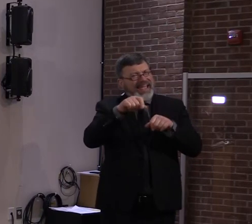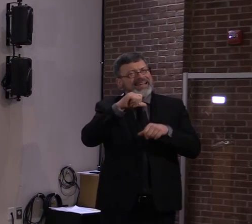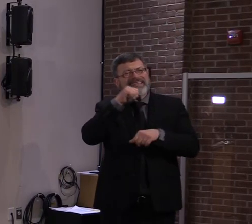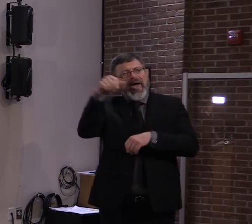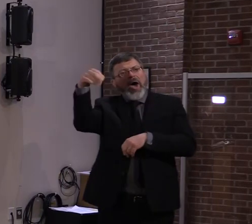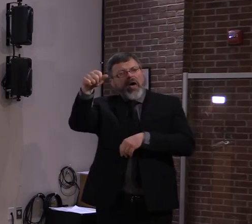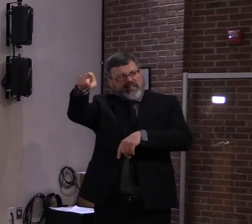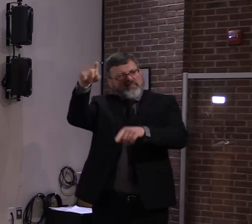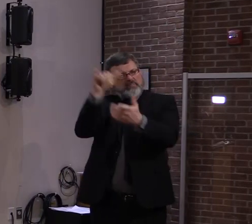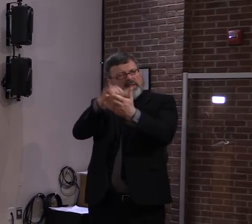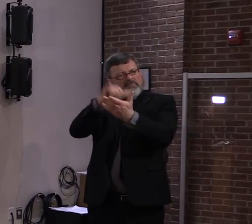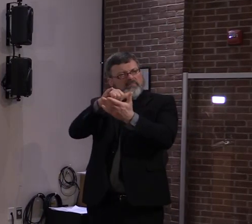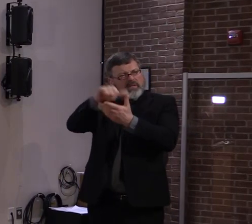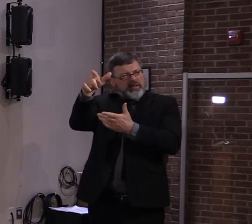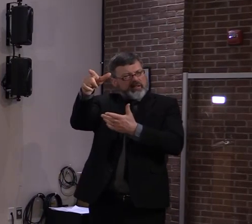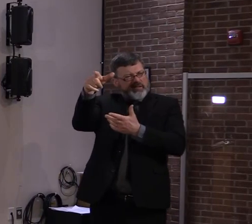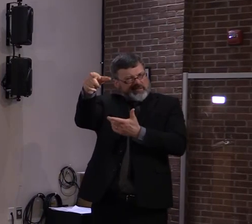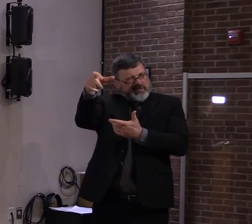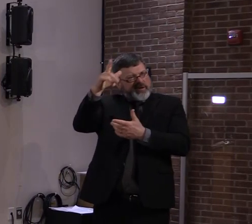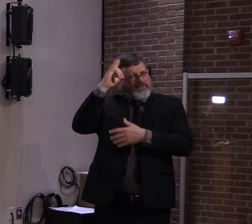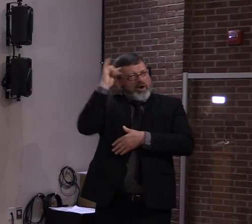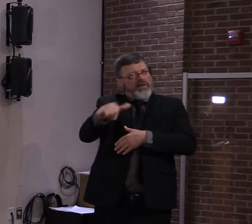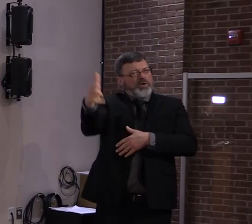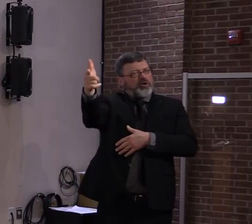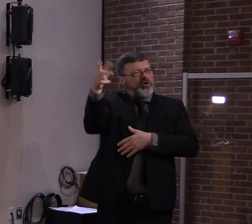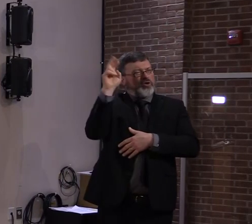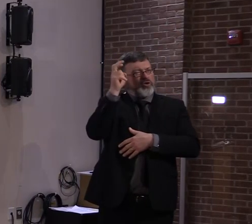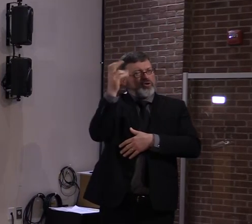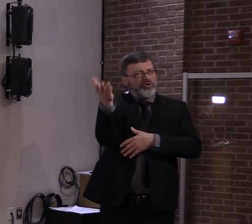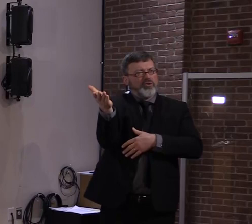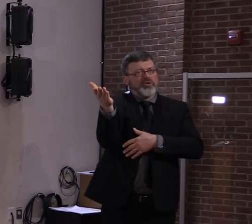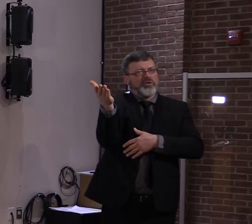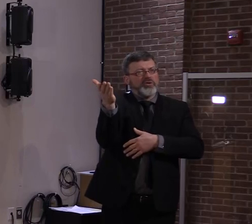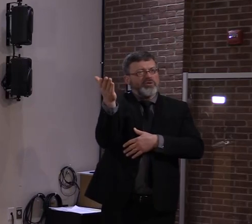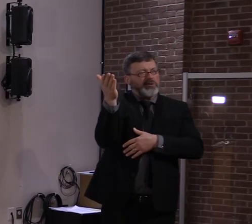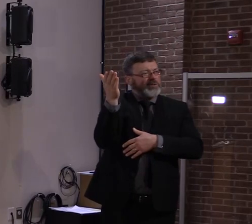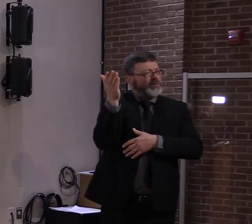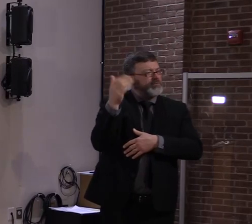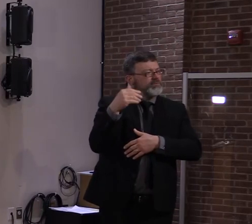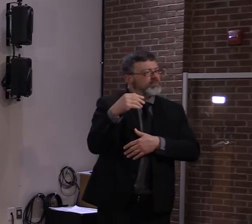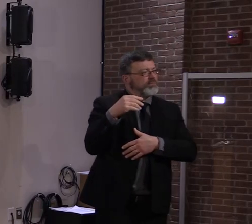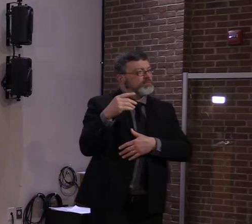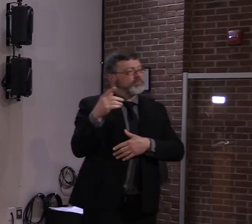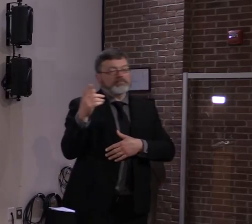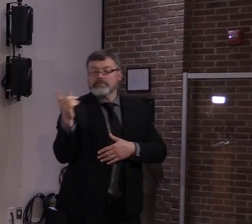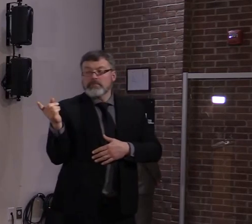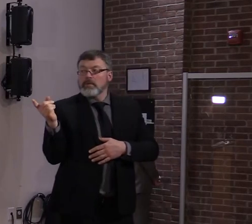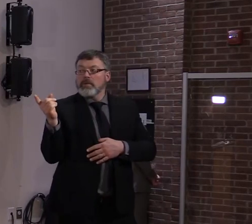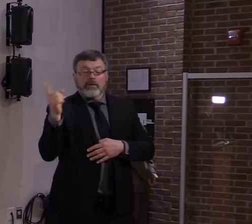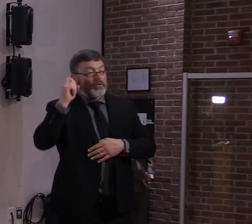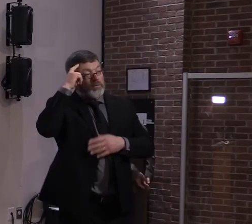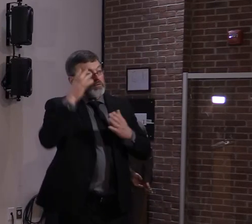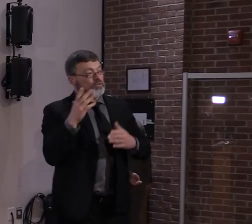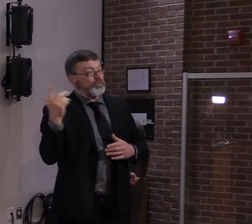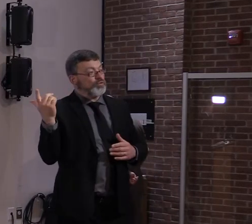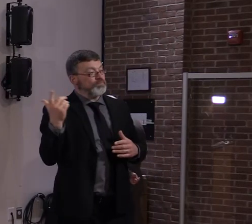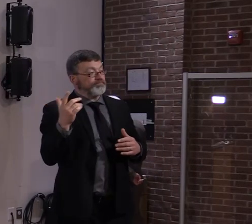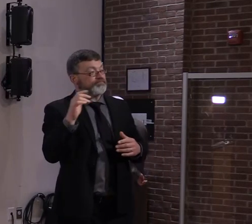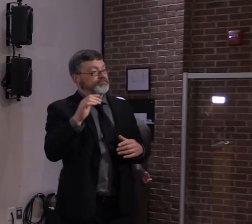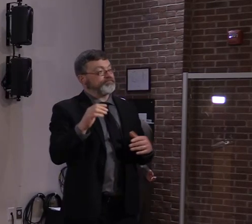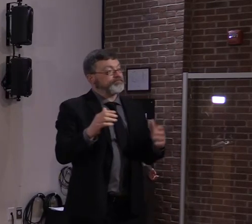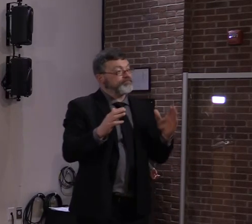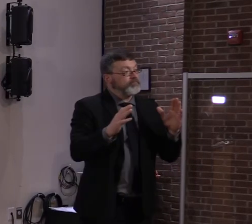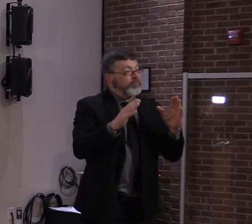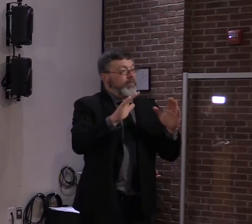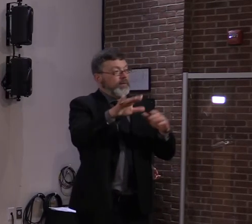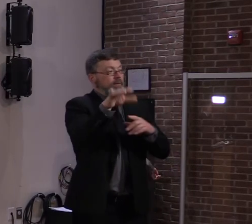Because it's COVID related. I think this crisis has highlighted the fact that through no fault